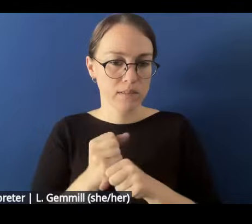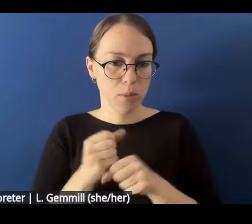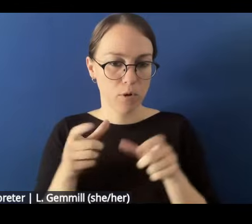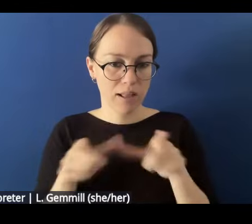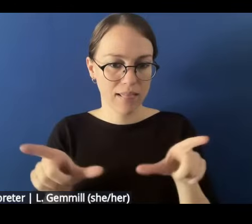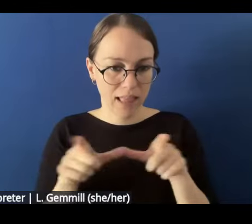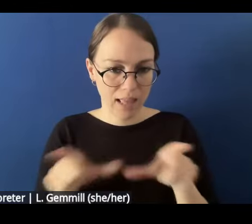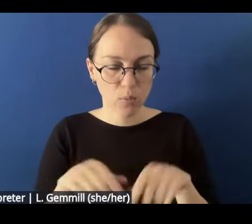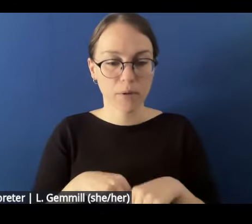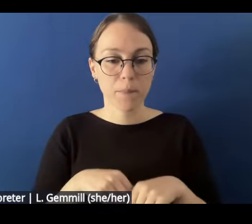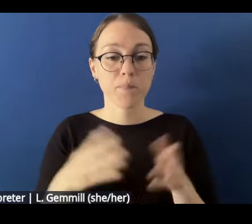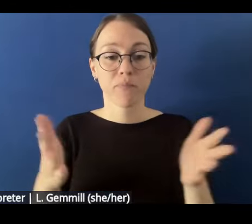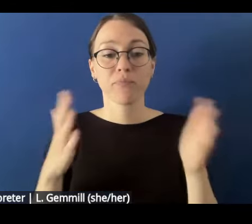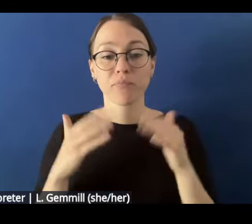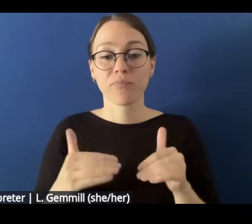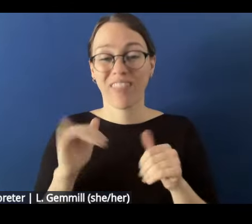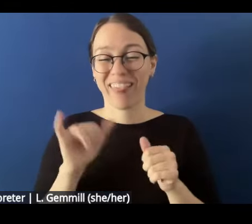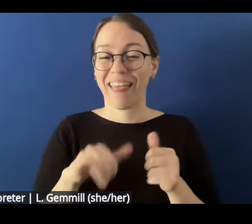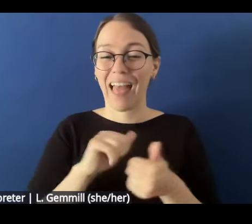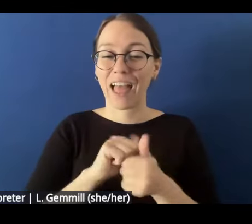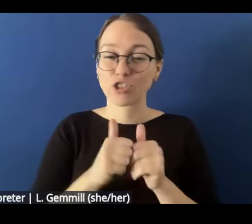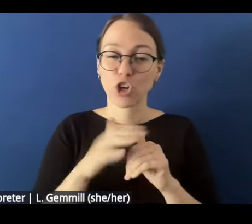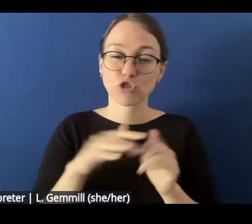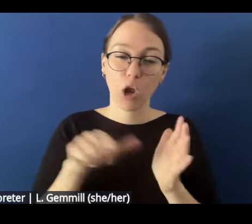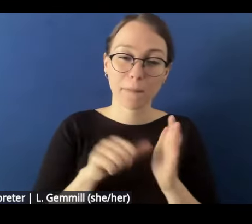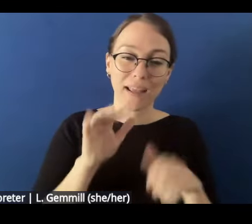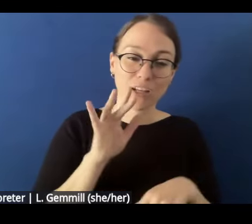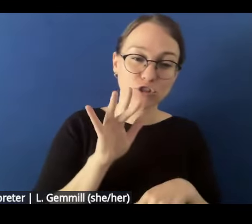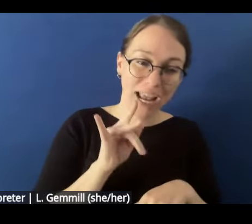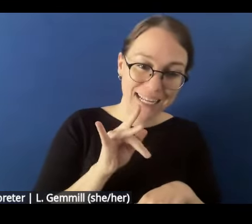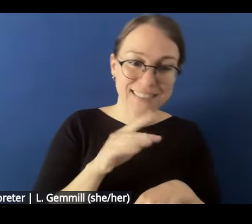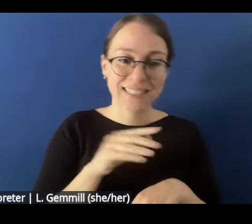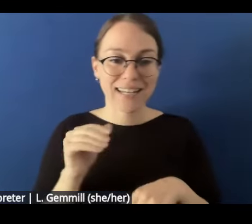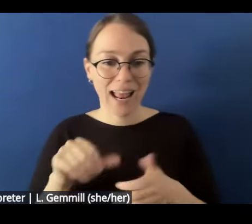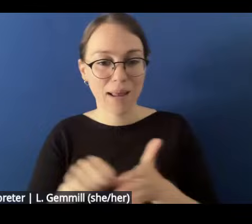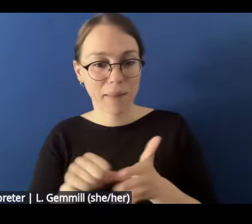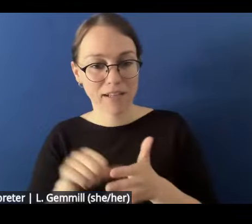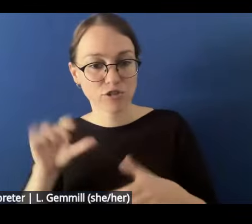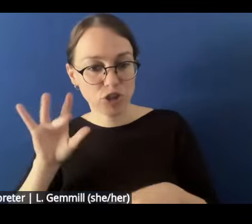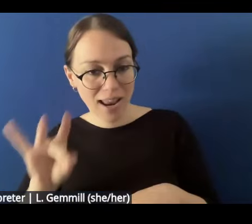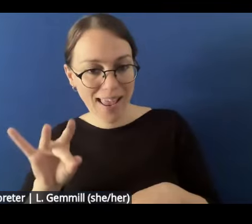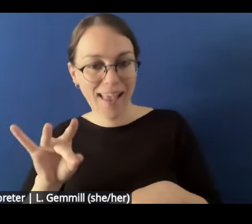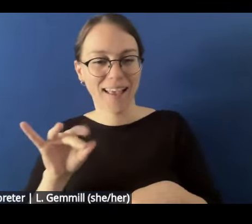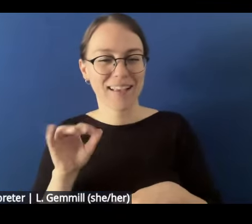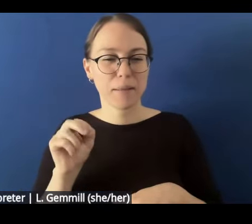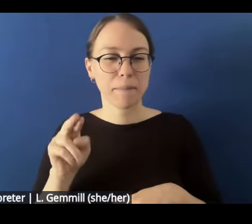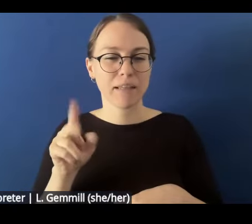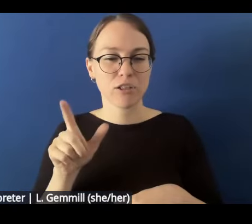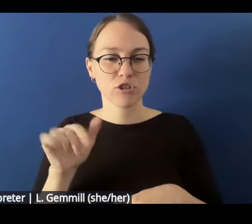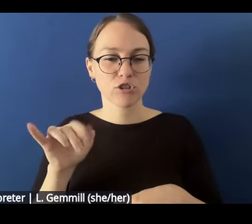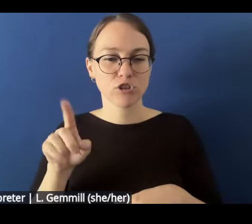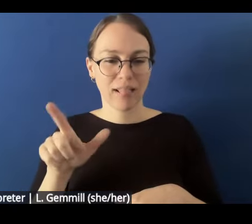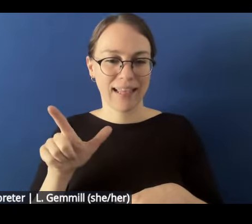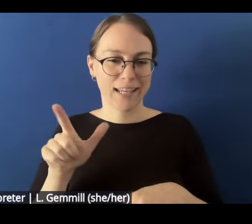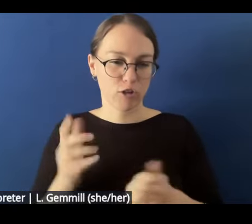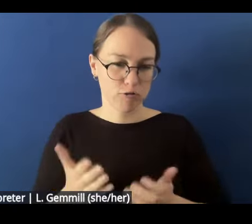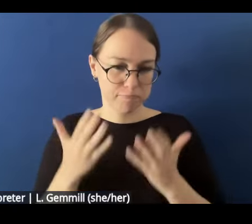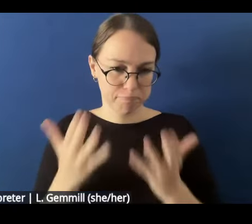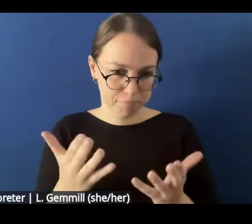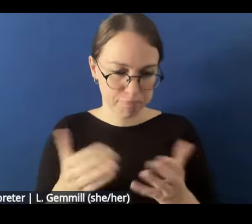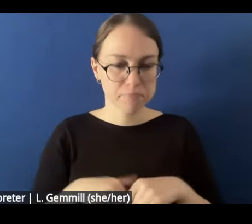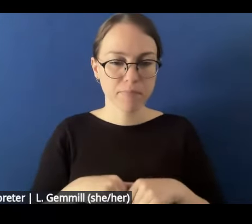page 8 that Mr. Liedl said. And then I separate from the manual, but the creation of an AOI manual